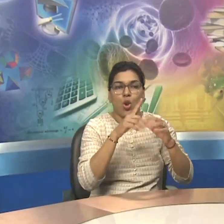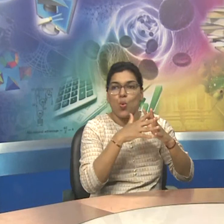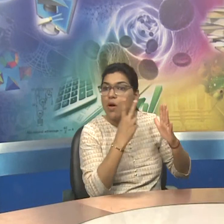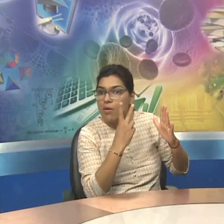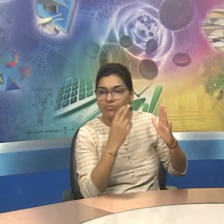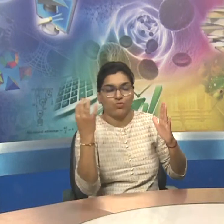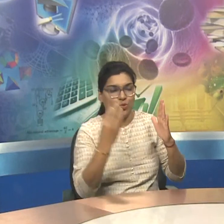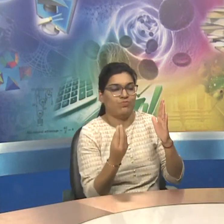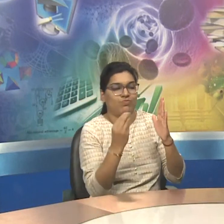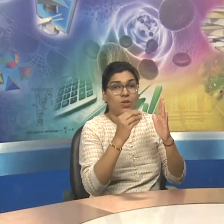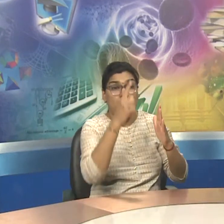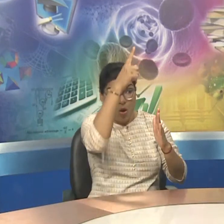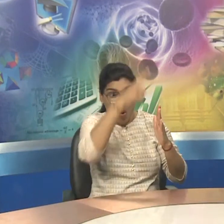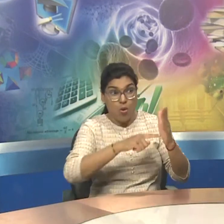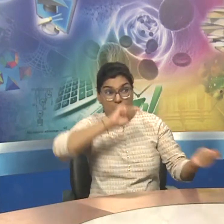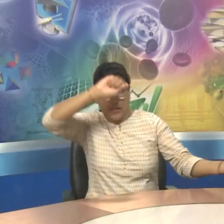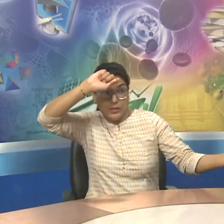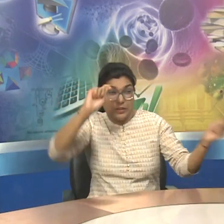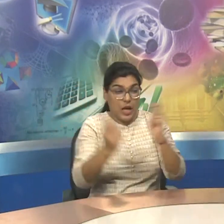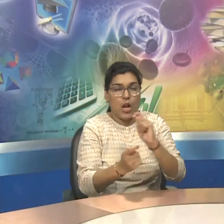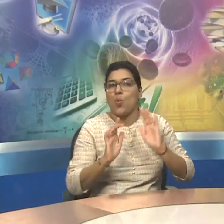society and its